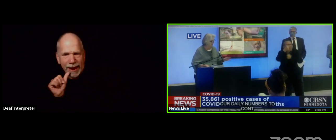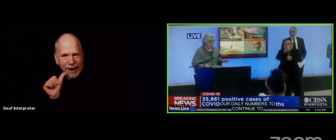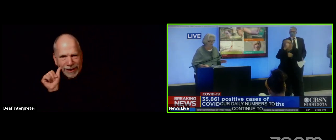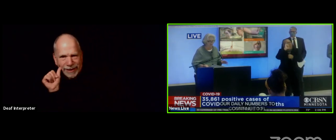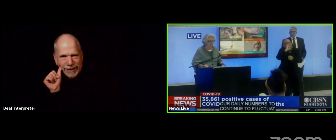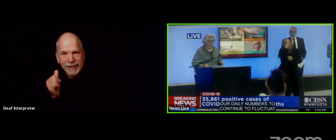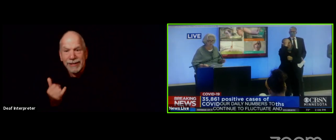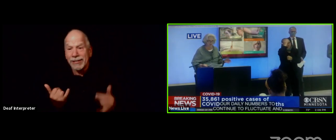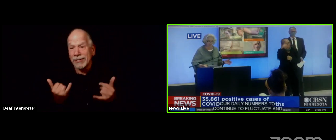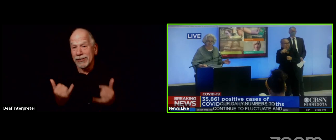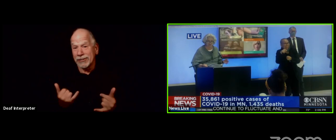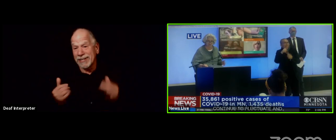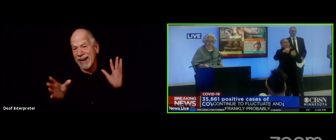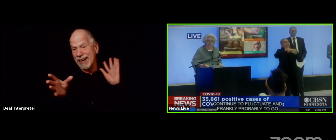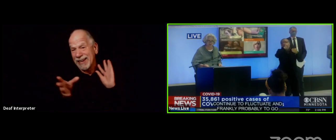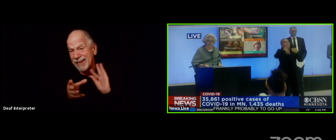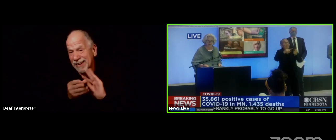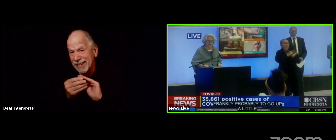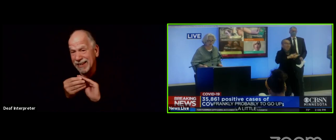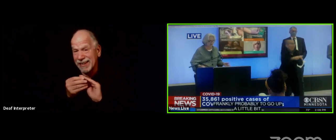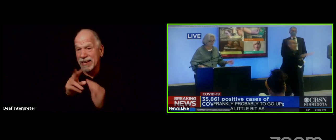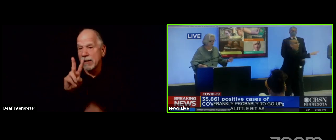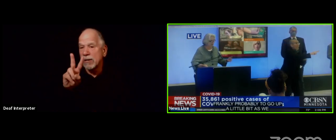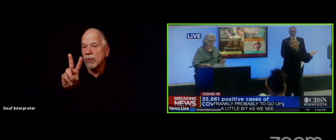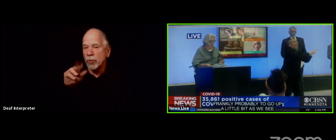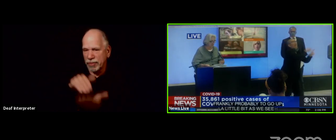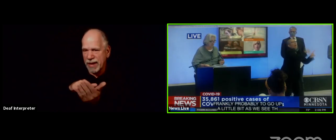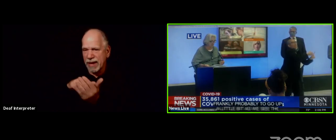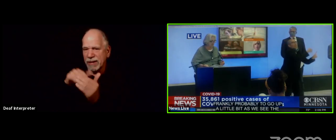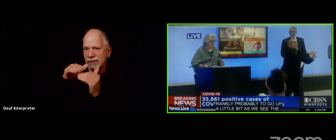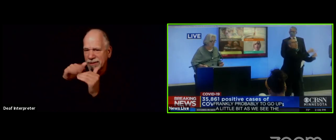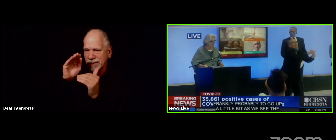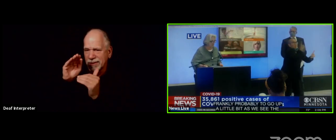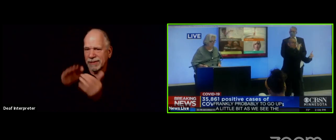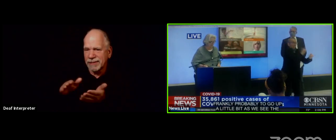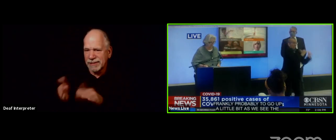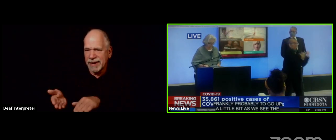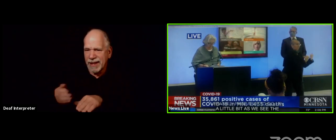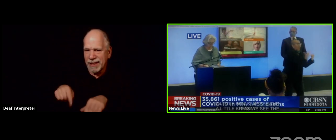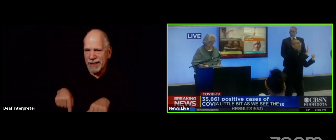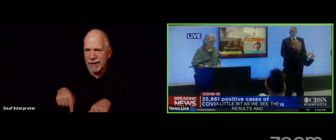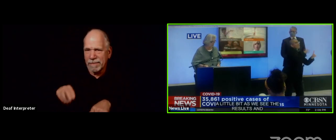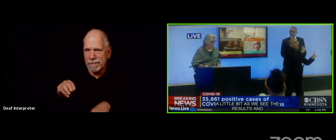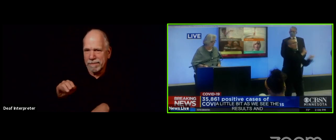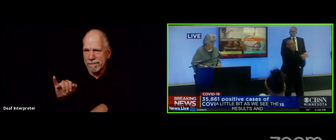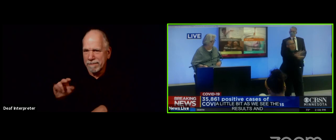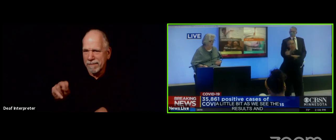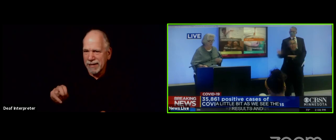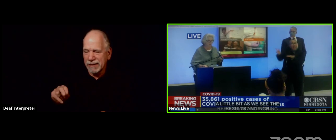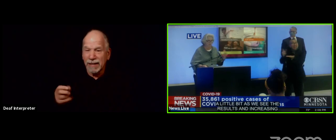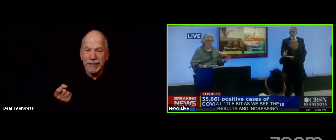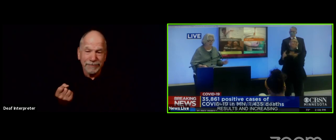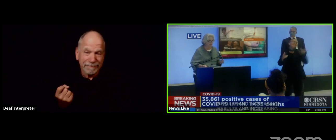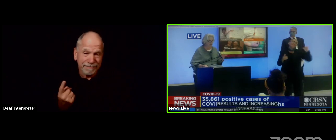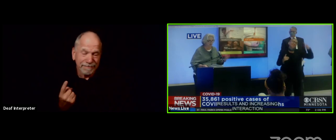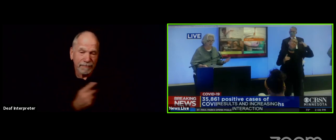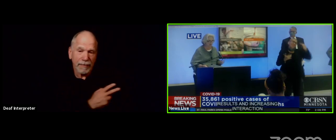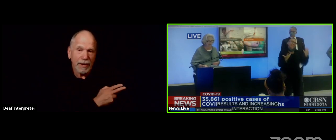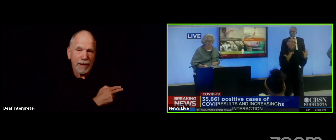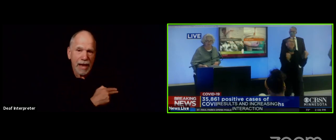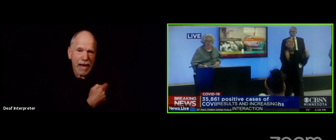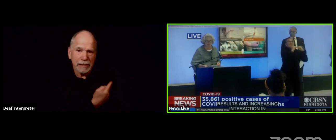bit as we see the results of increasing interaction in the community, particularly as we're seeing more